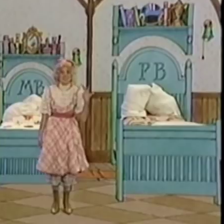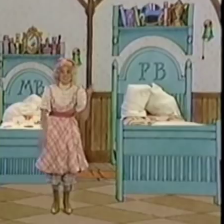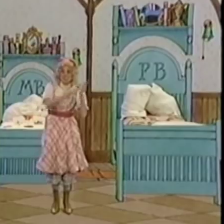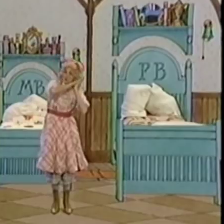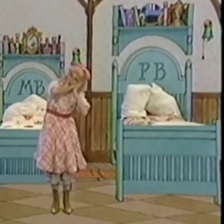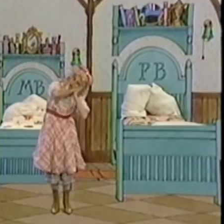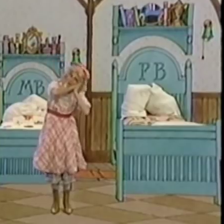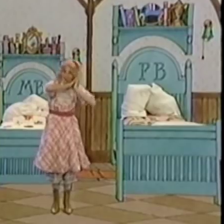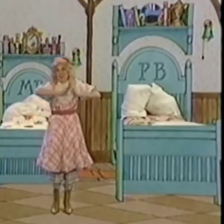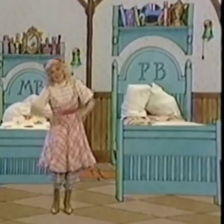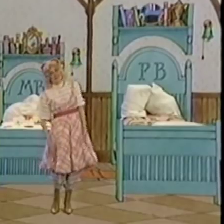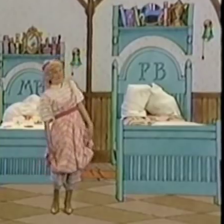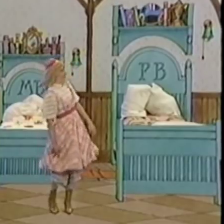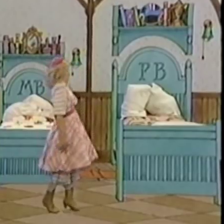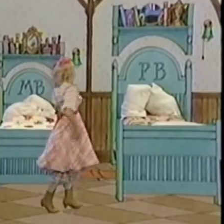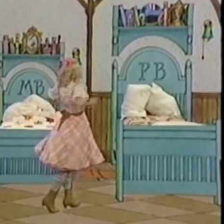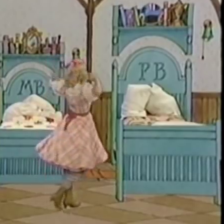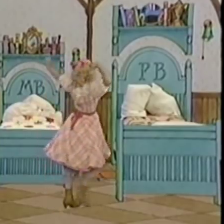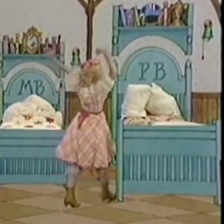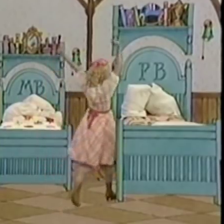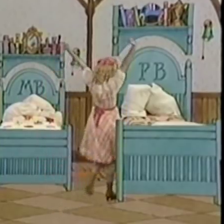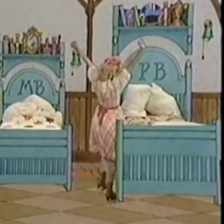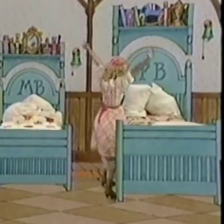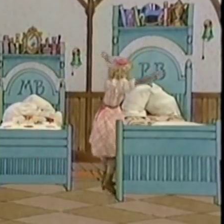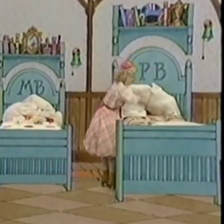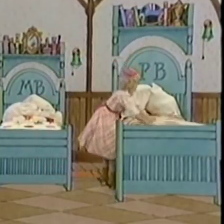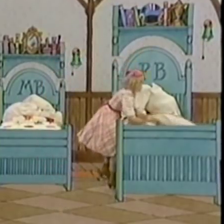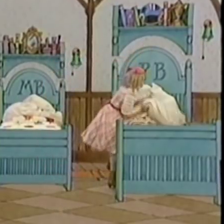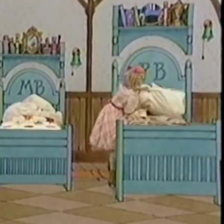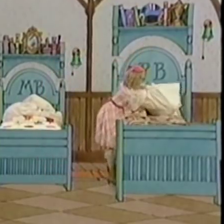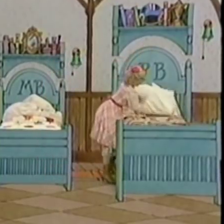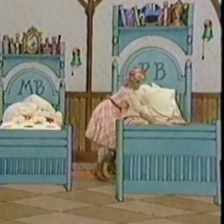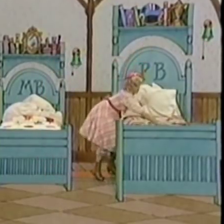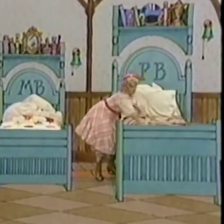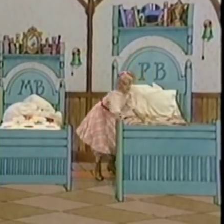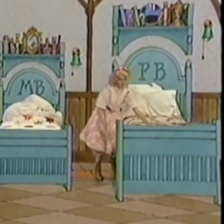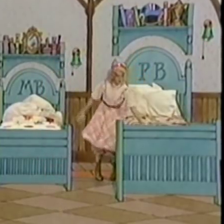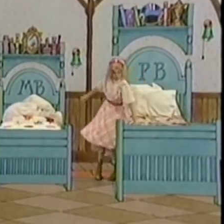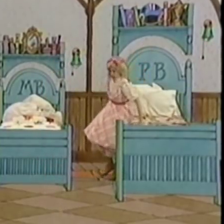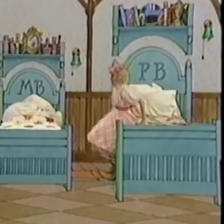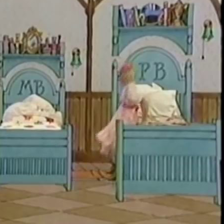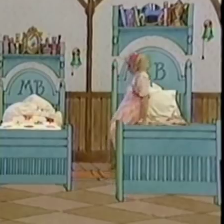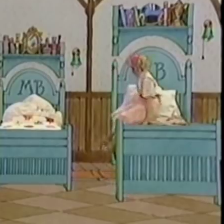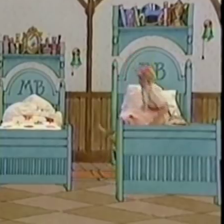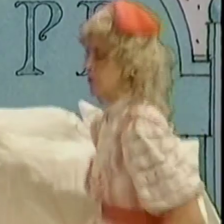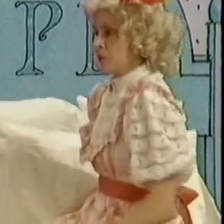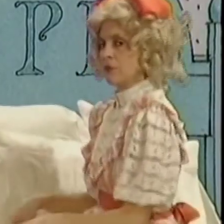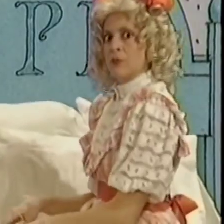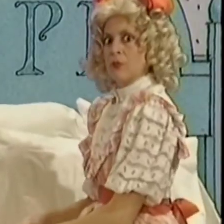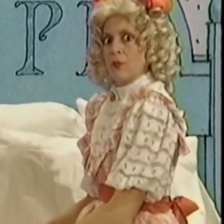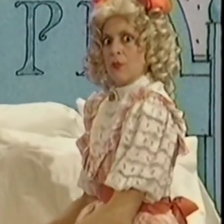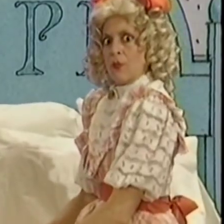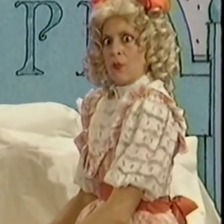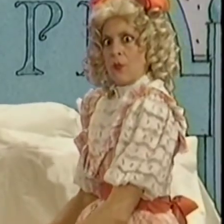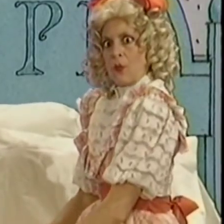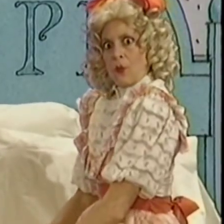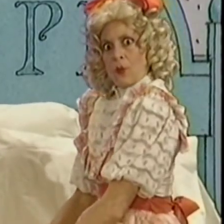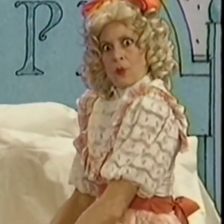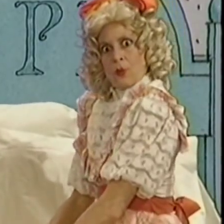Three beds, she said. First, she tried Papa Bear's great big bed. Oh,